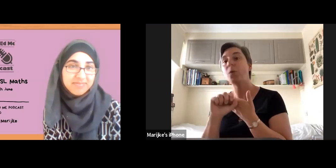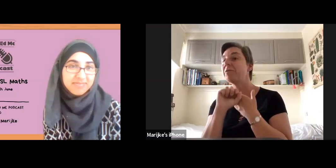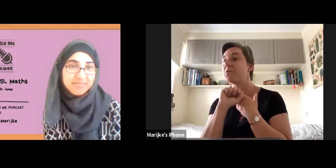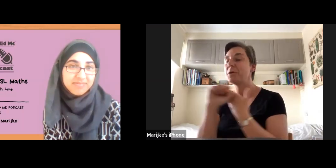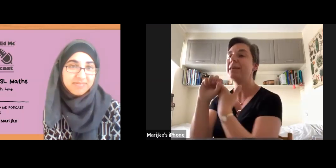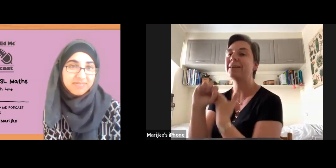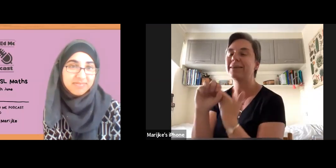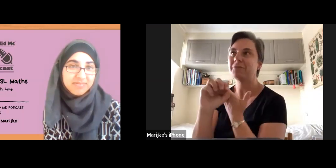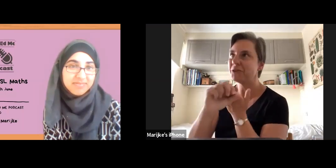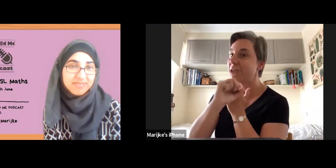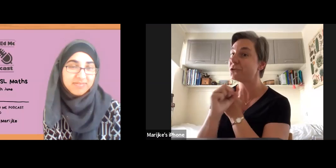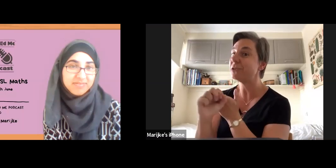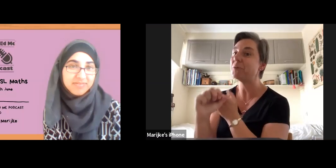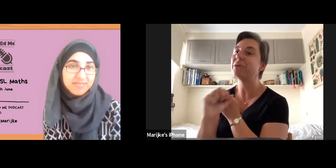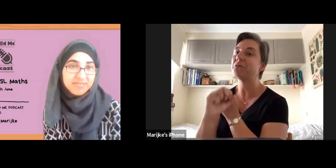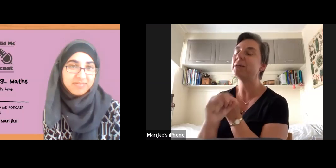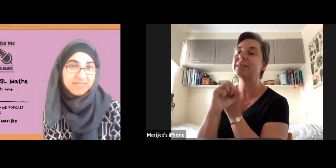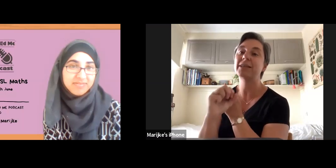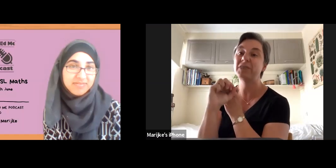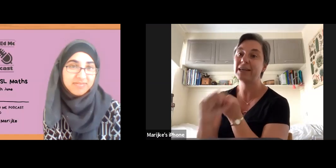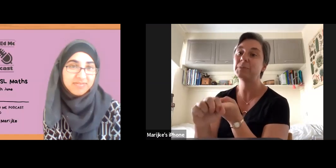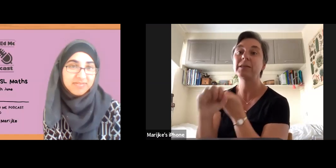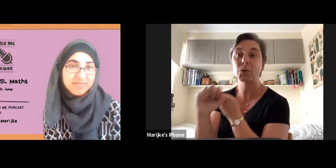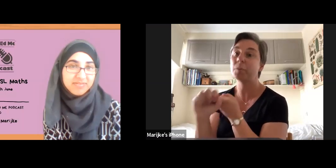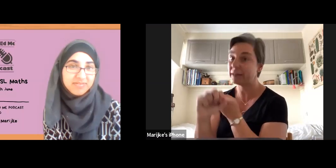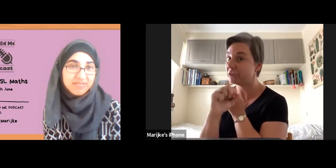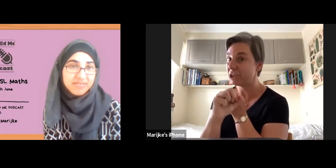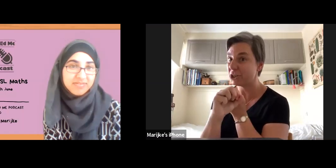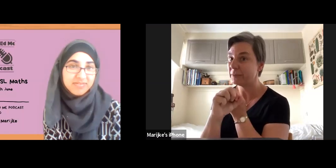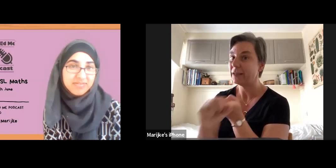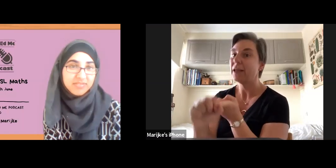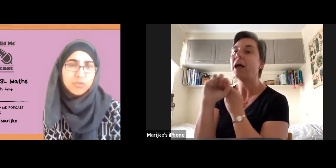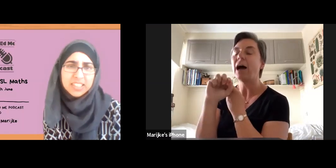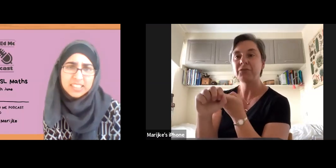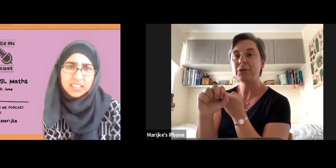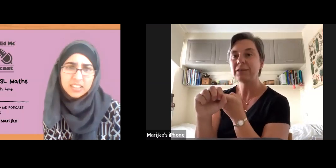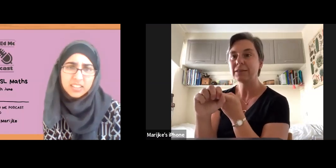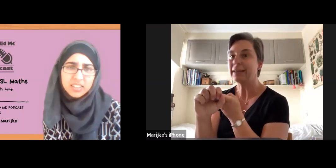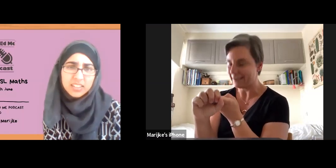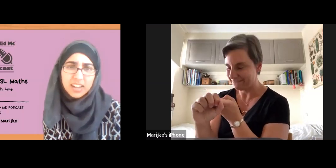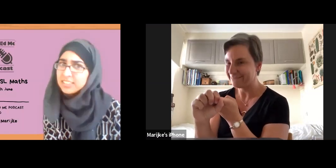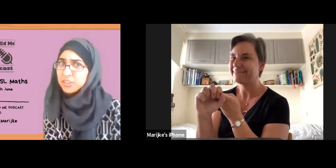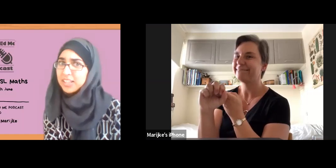than 3, the children shouldn't have more than 3 consecutive days being taught by a cover teacher. Really? I didn't know that,